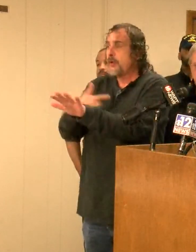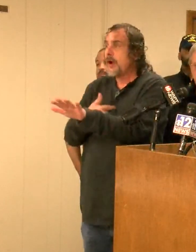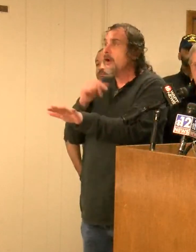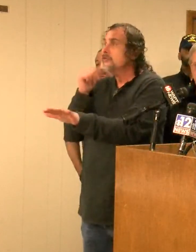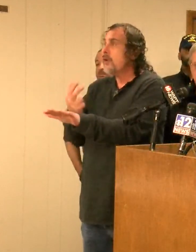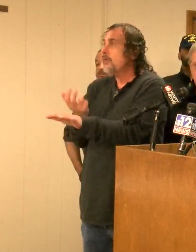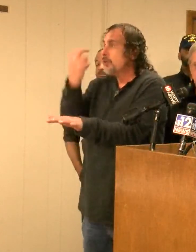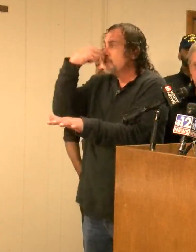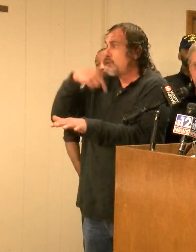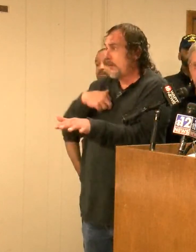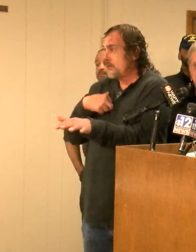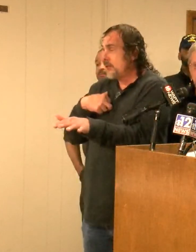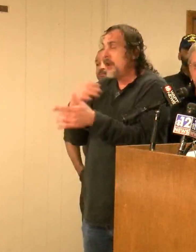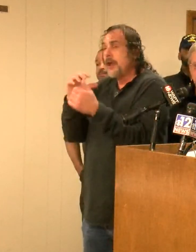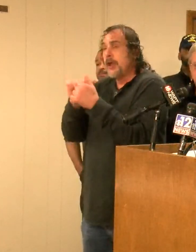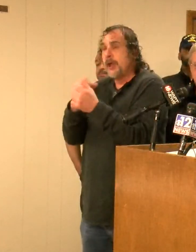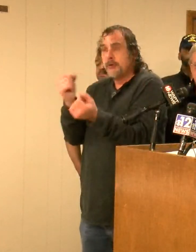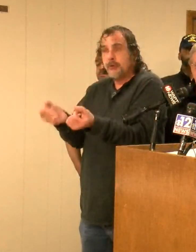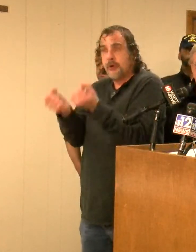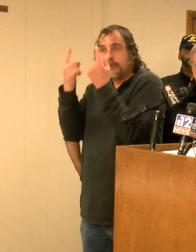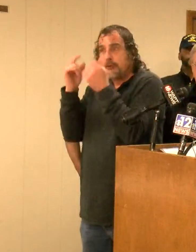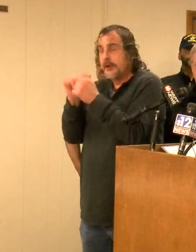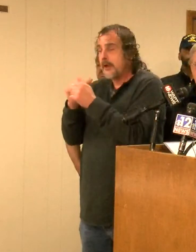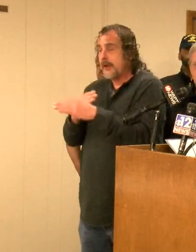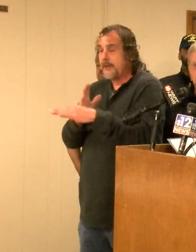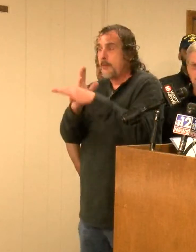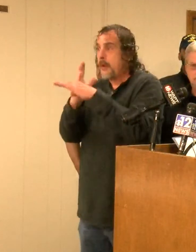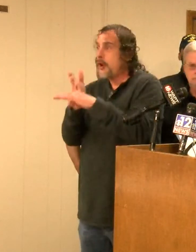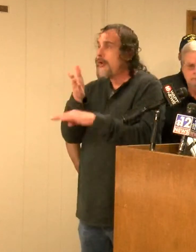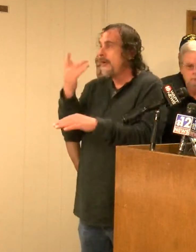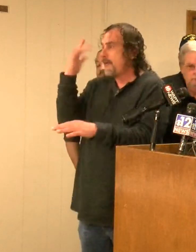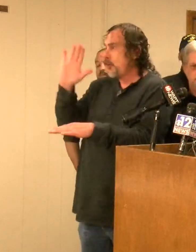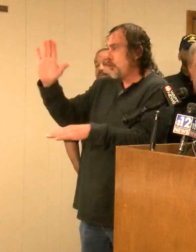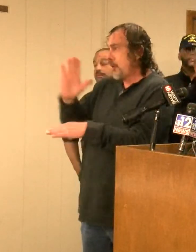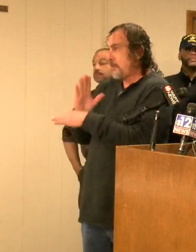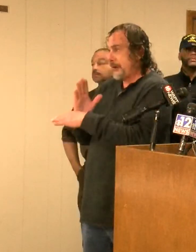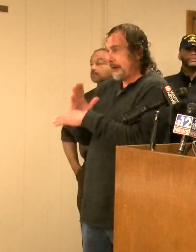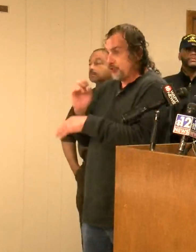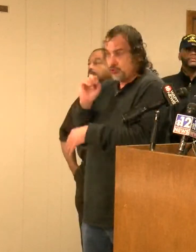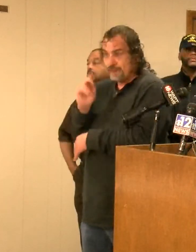drown, and understand that barricades are there for your protection. Thank you.